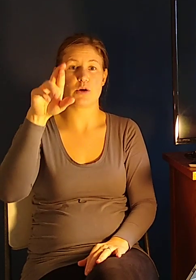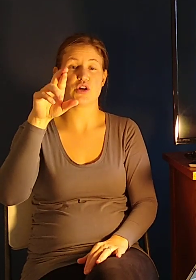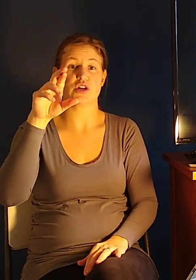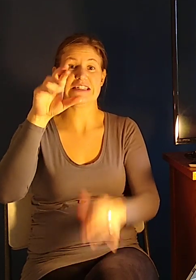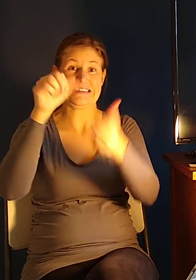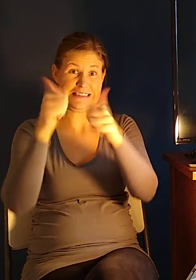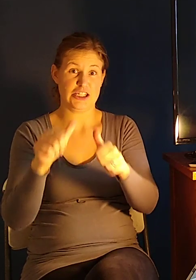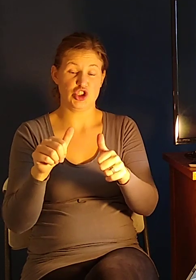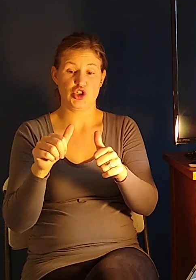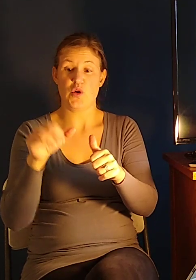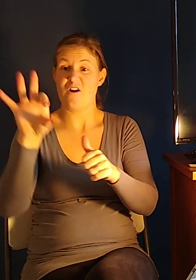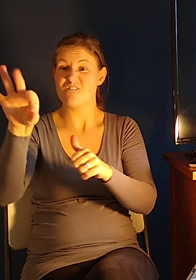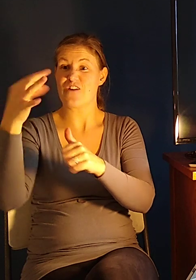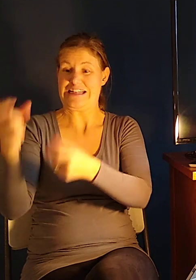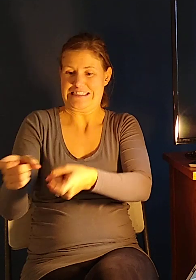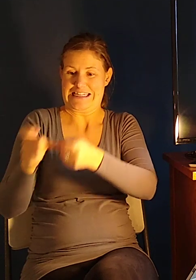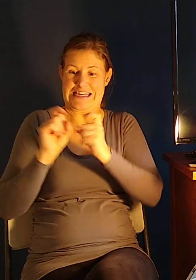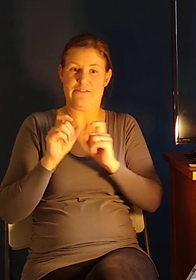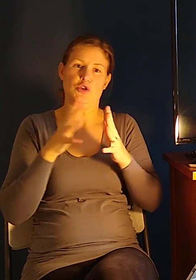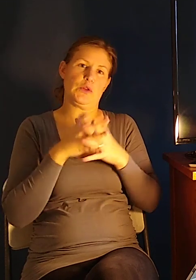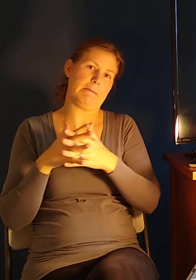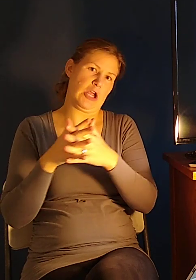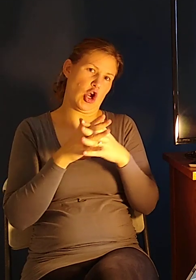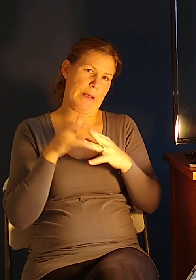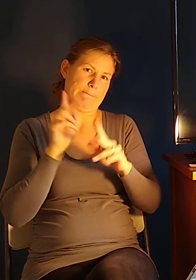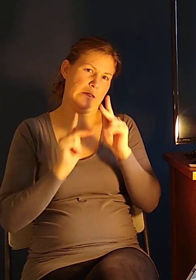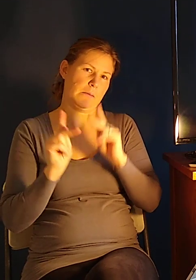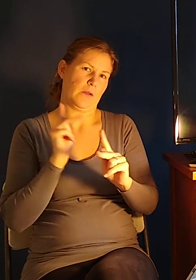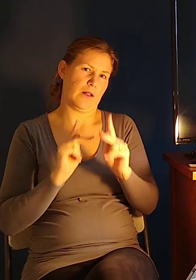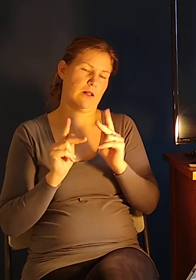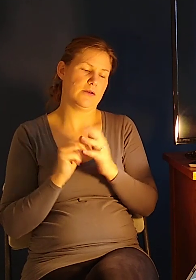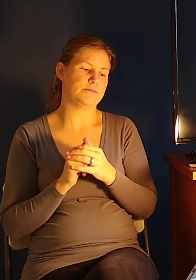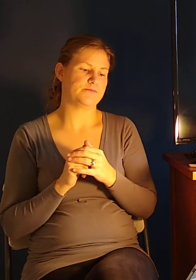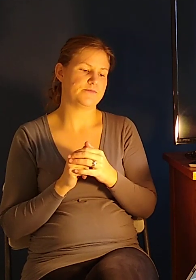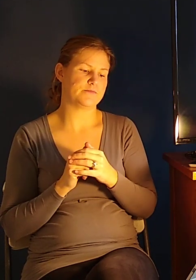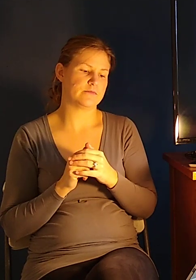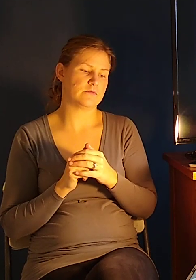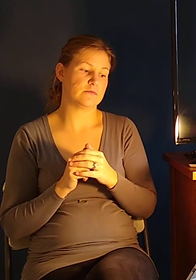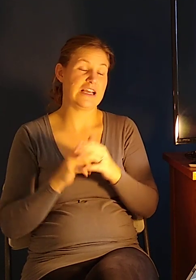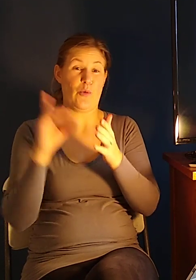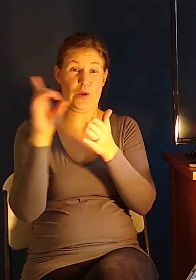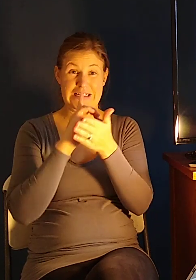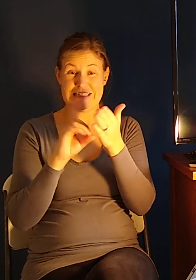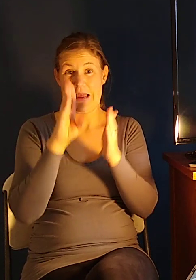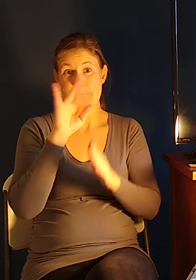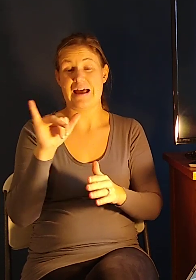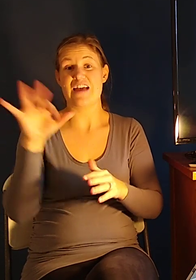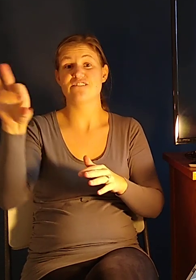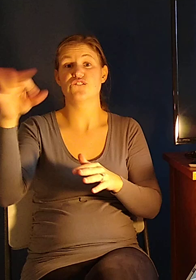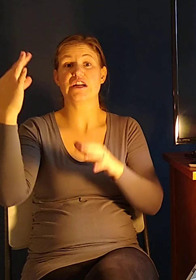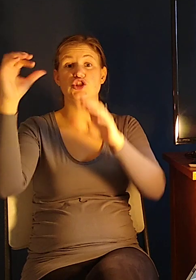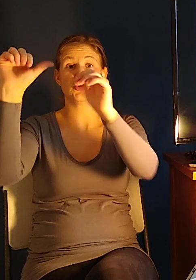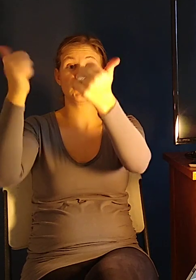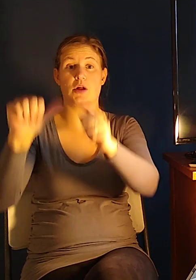a gift from France to the people of the United States. And it was designed by French sculptor Bartholdi.